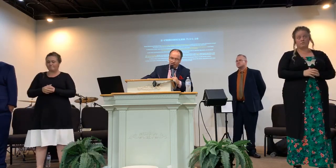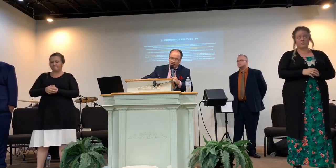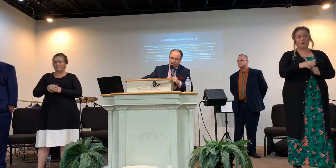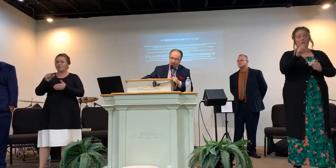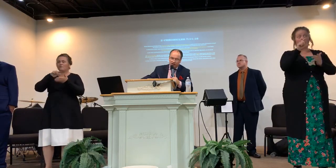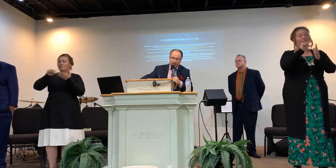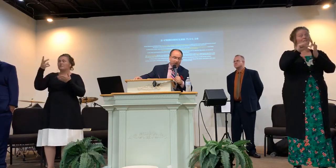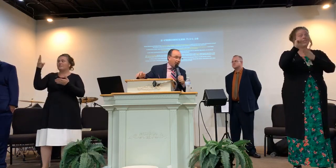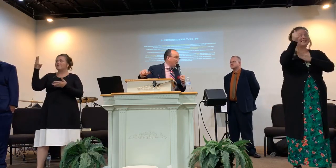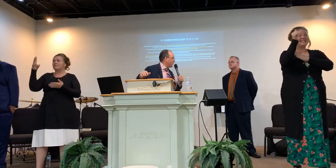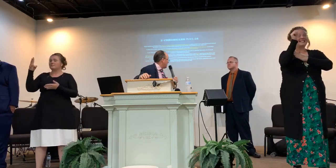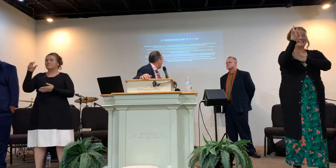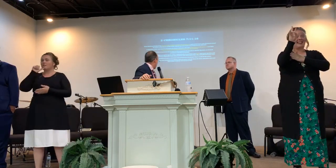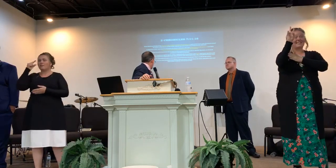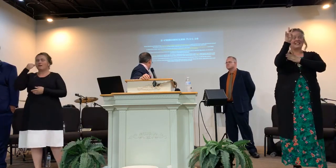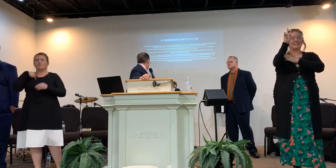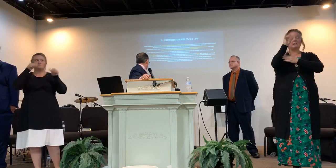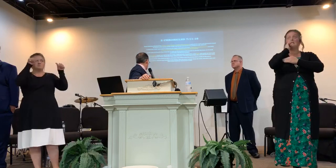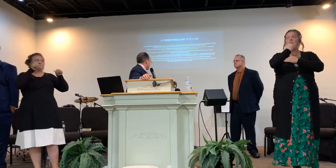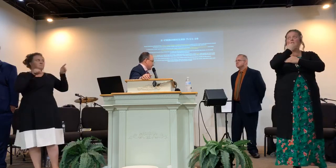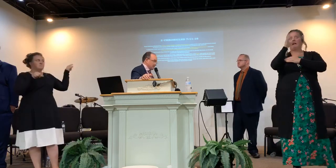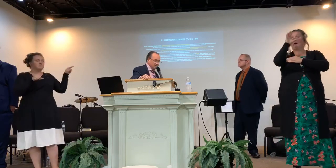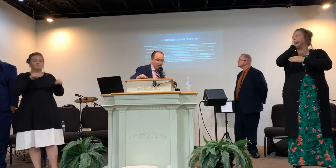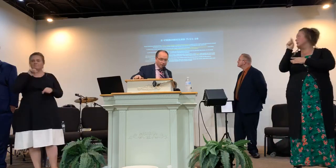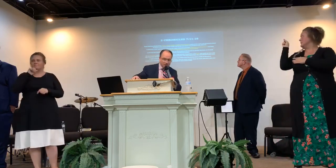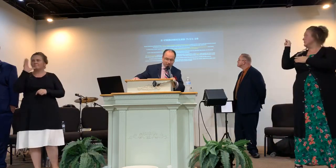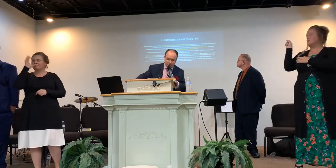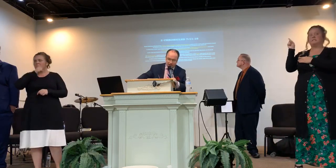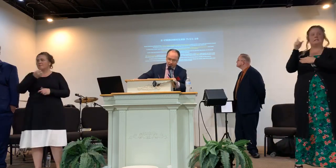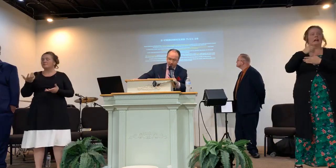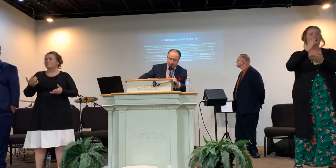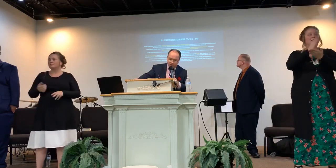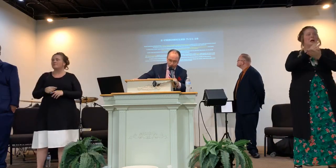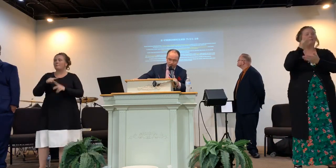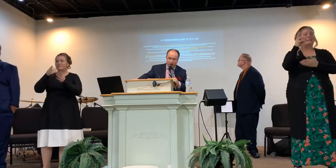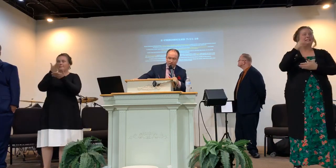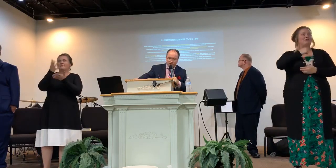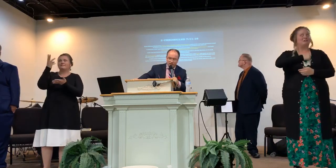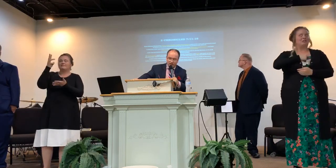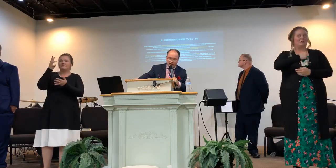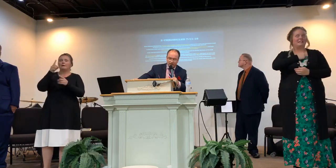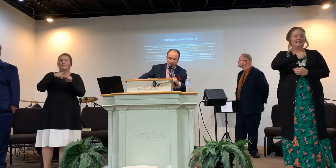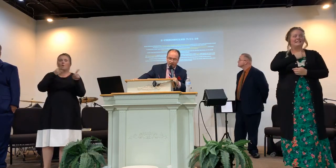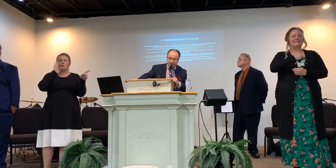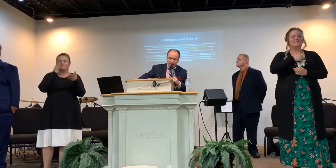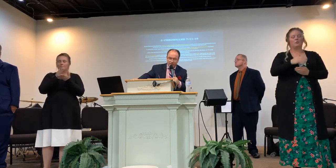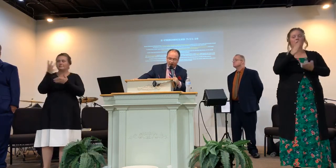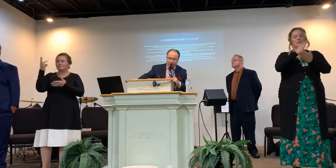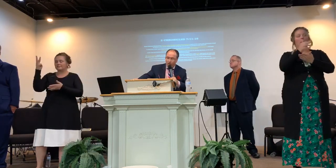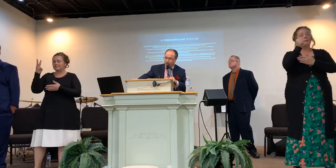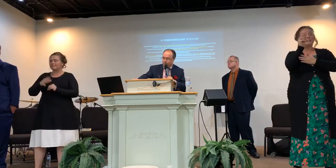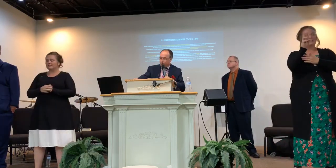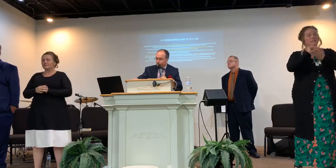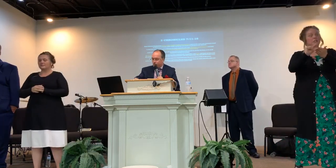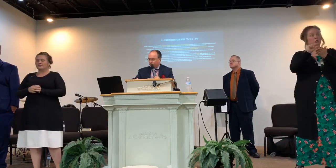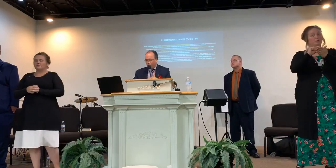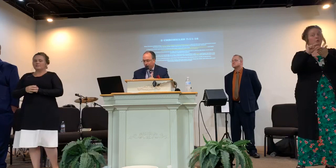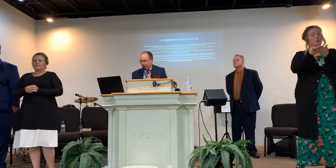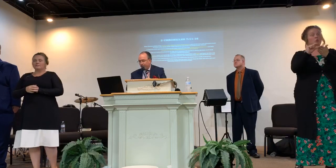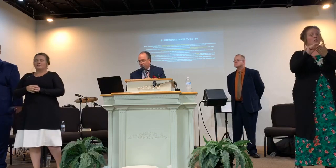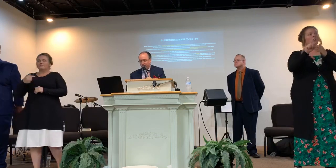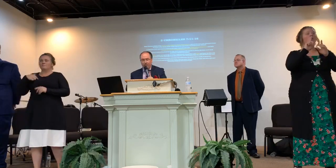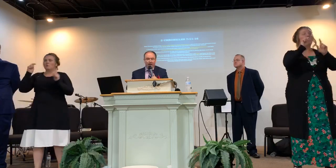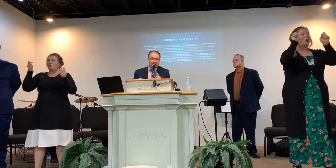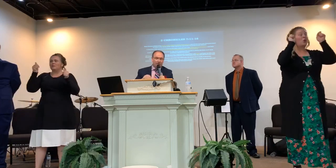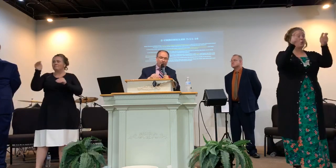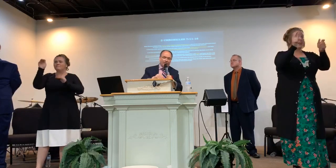verse 17, I don't think I put that up there. I didn't. I stopped at 16. We'll stop at 16. But I want to just